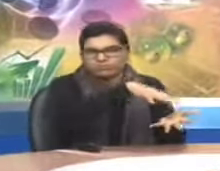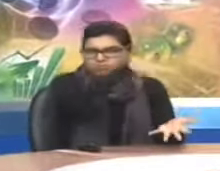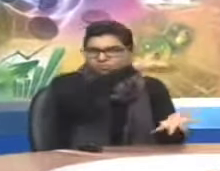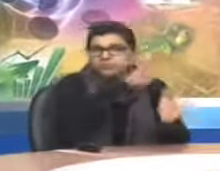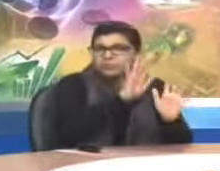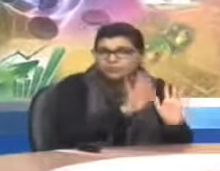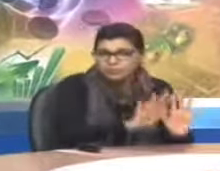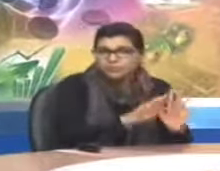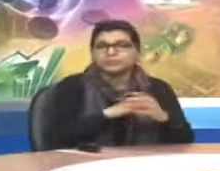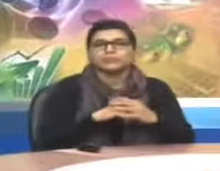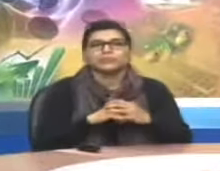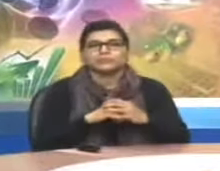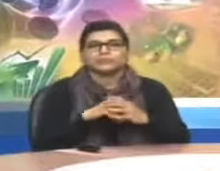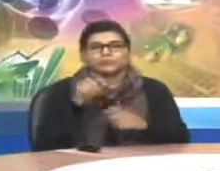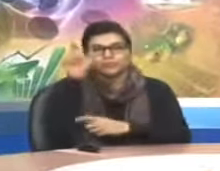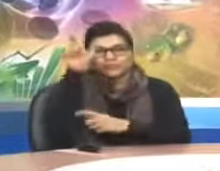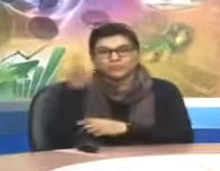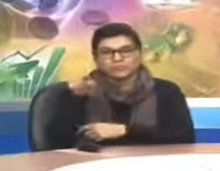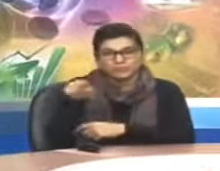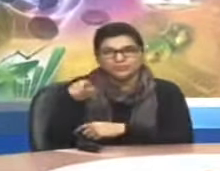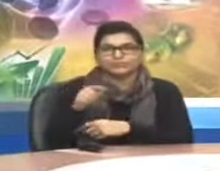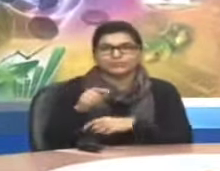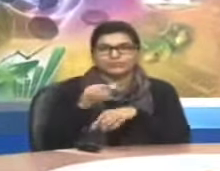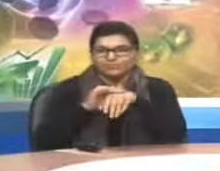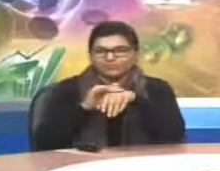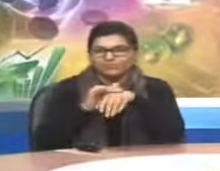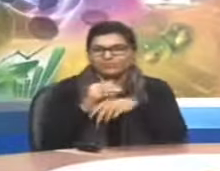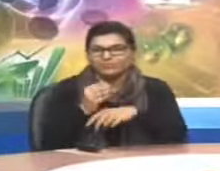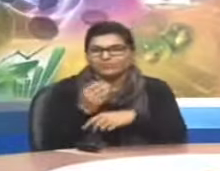These are all biomedical wastes.